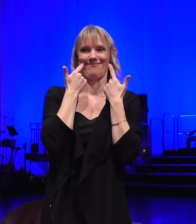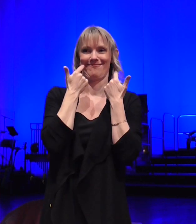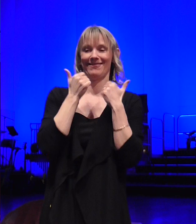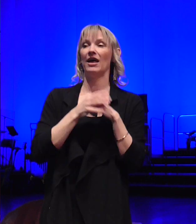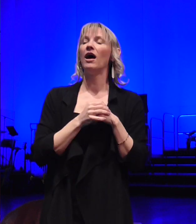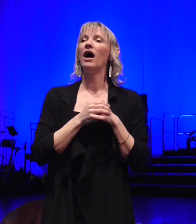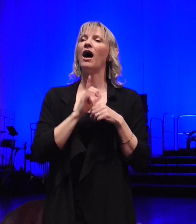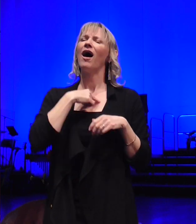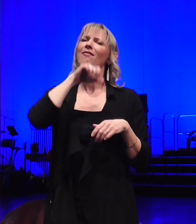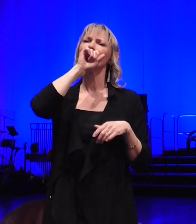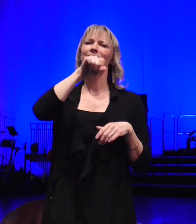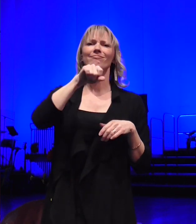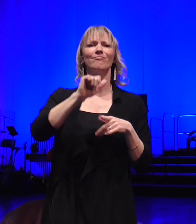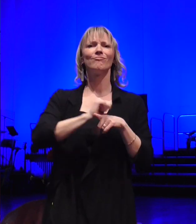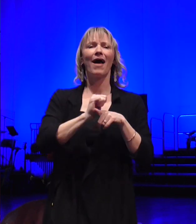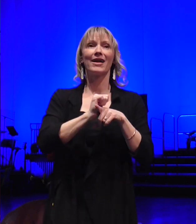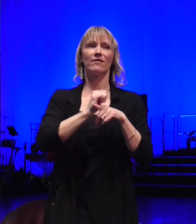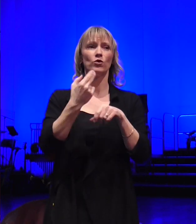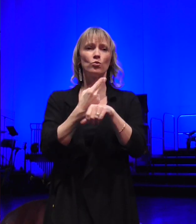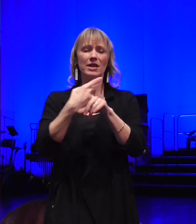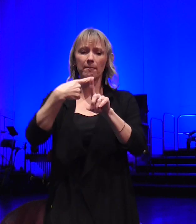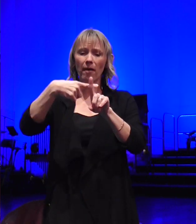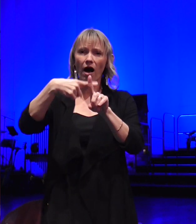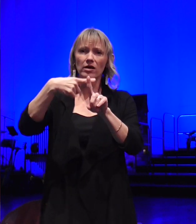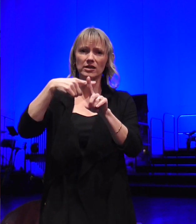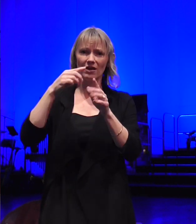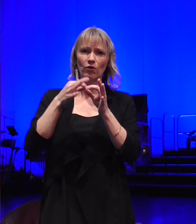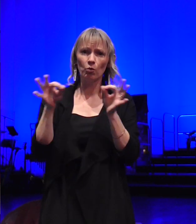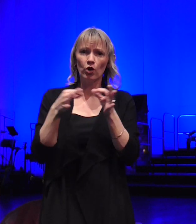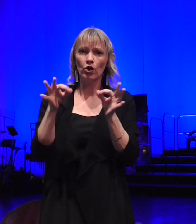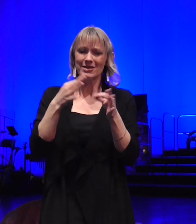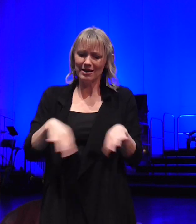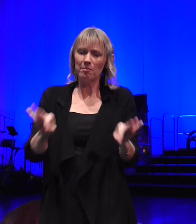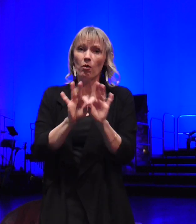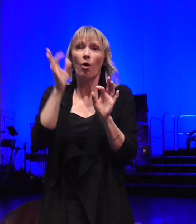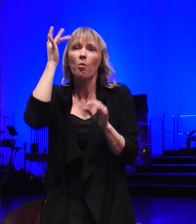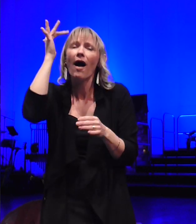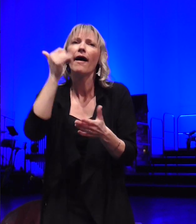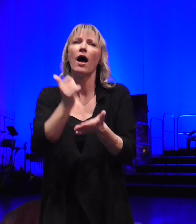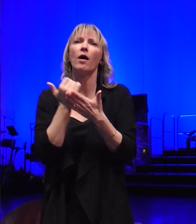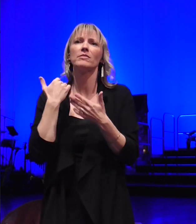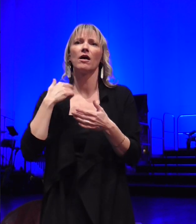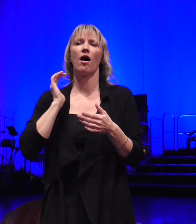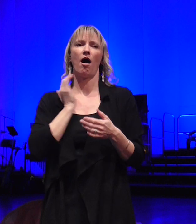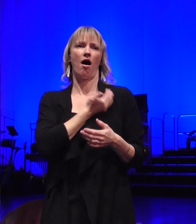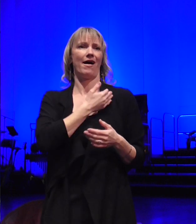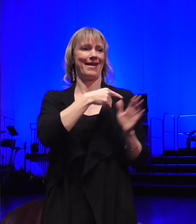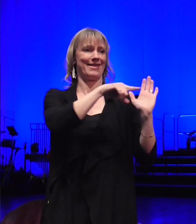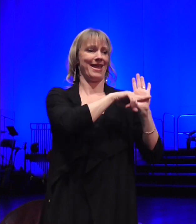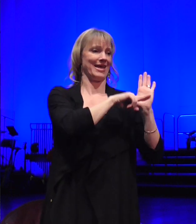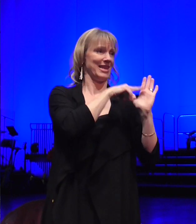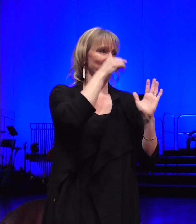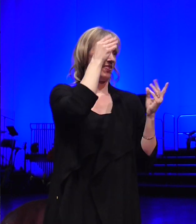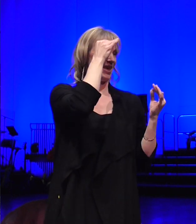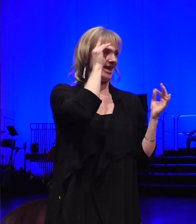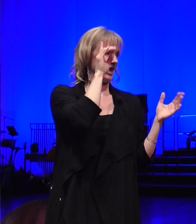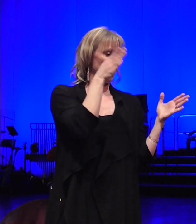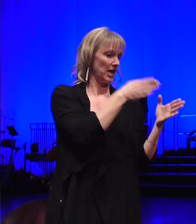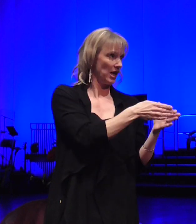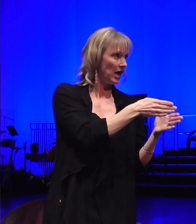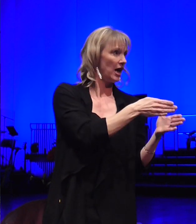And I love this practice of using positive words. It's very important because it helps us get out of the negative thinking track and helps us